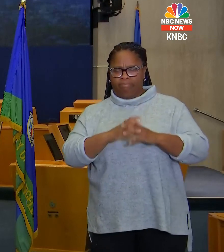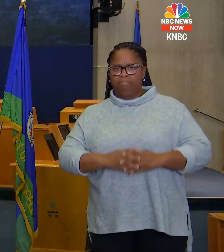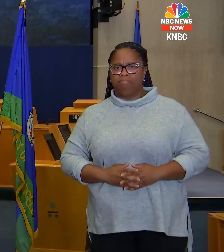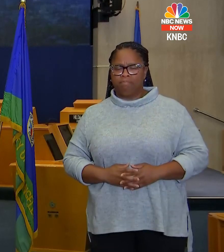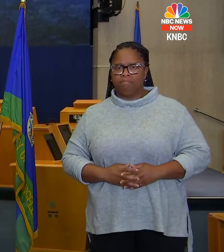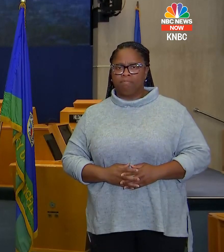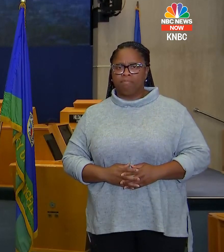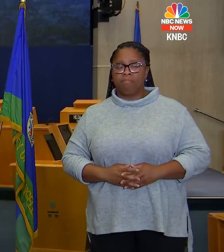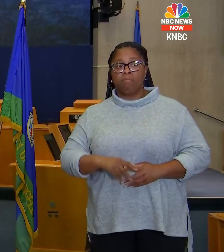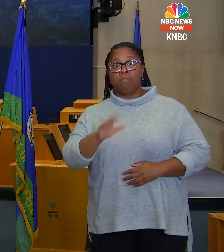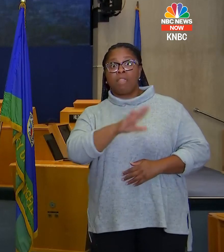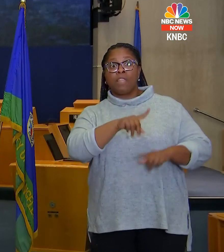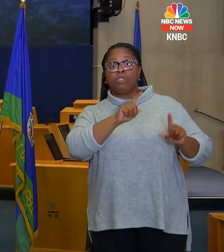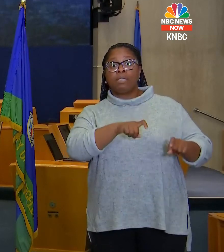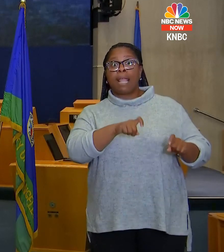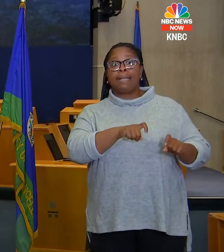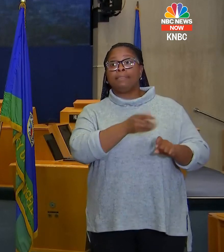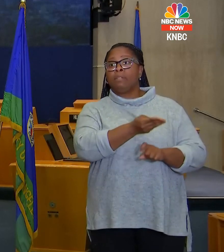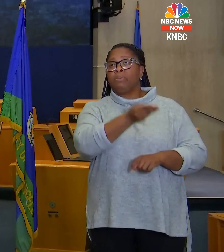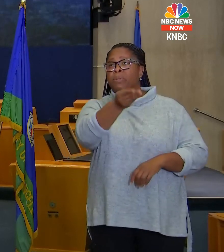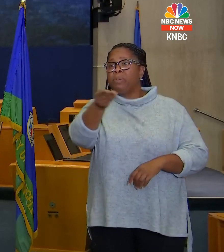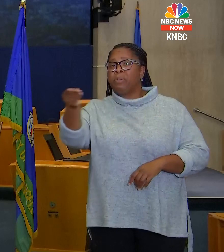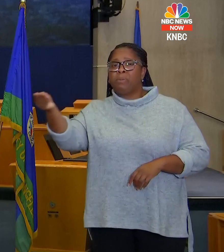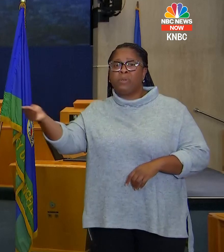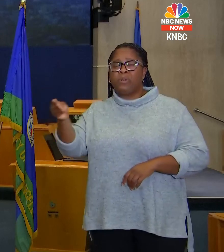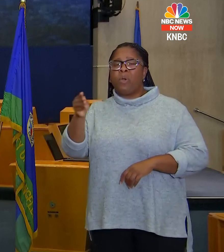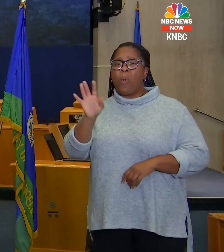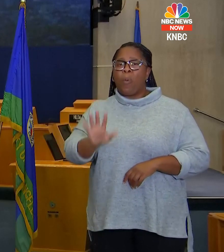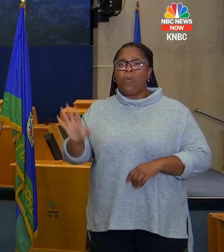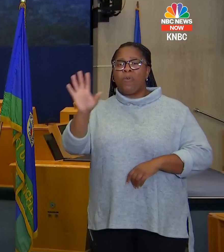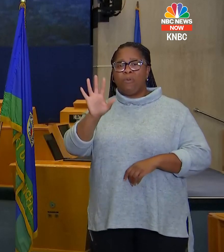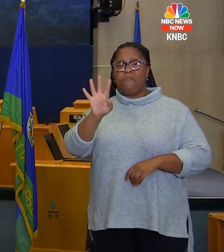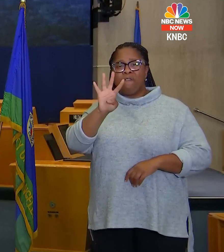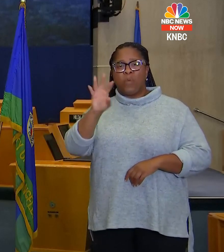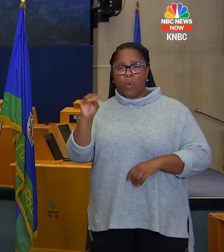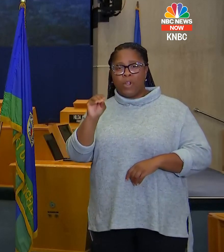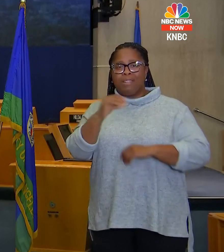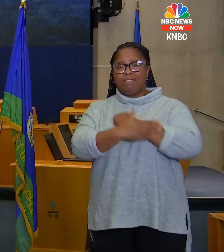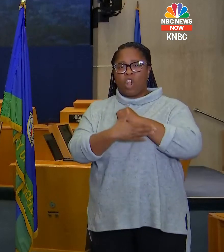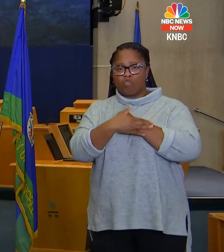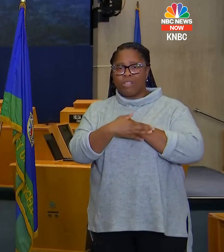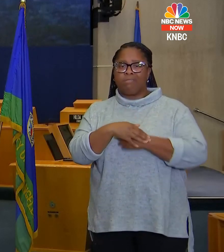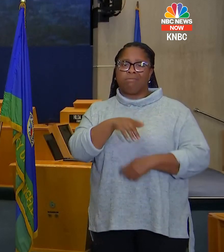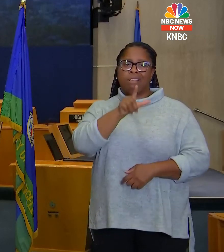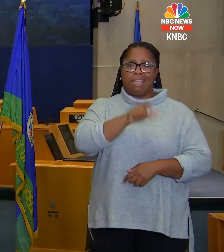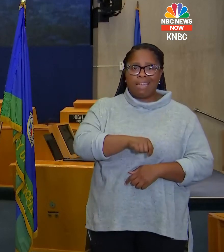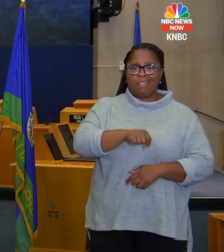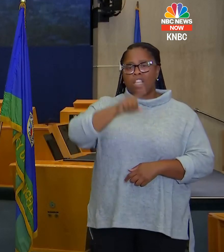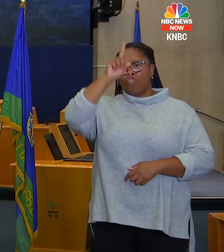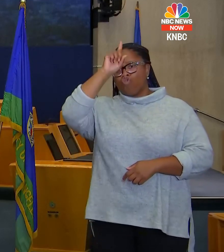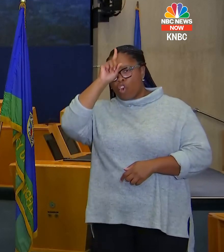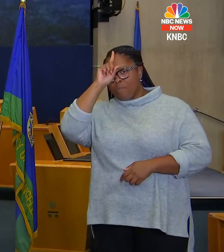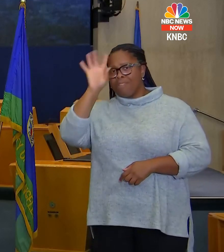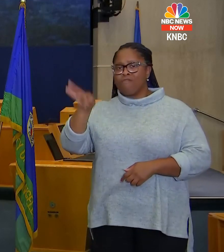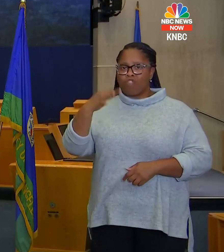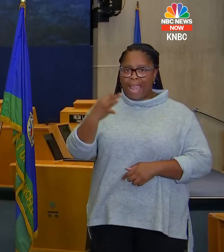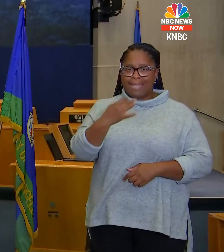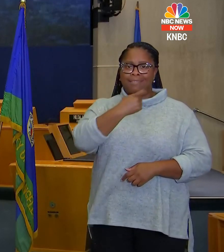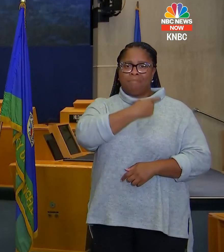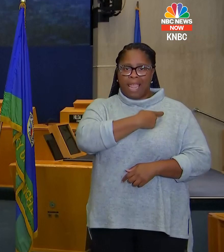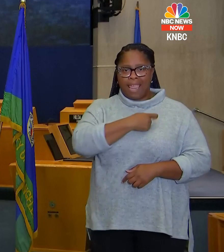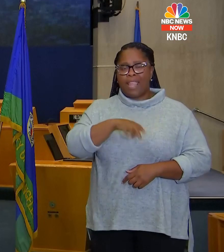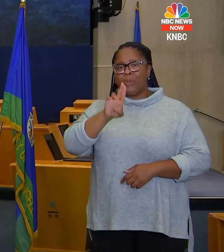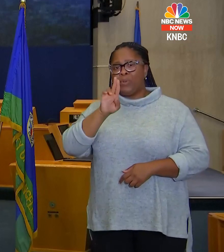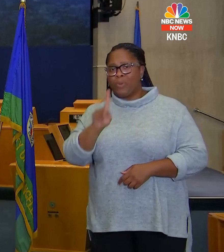are currently being used in over 40 countries worldwide, including Italy, Germany, France, Spain,